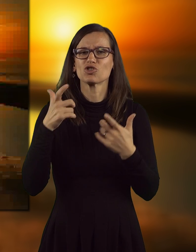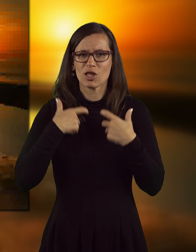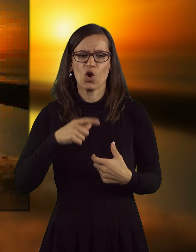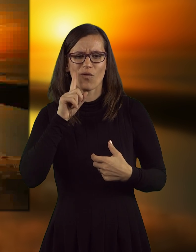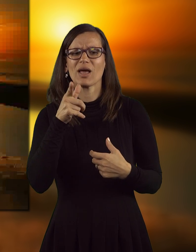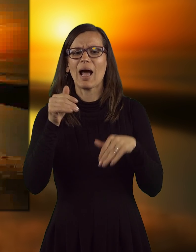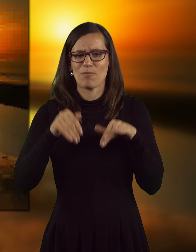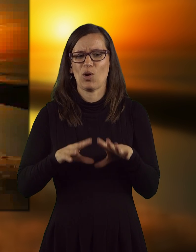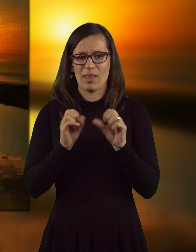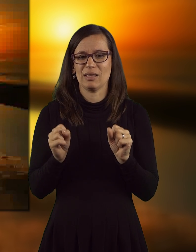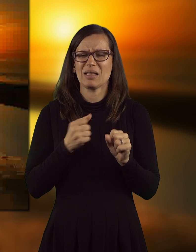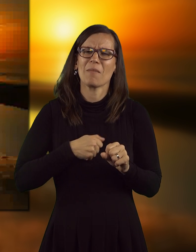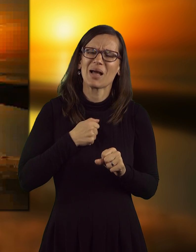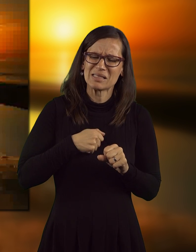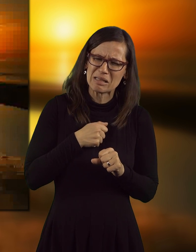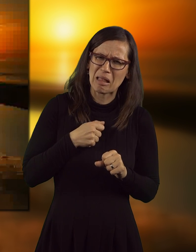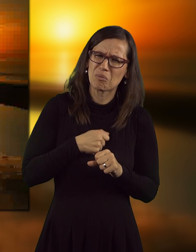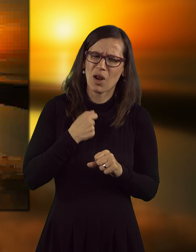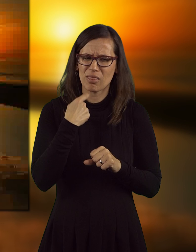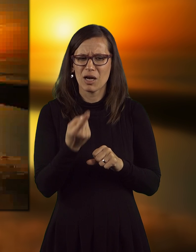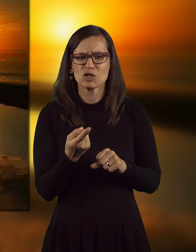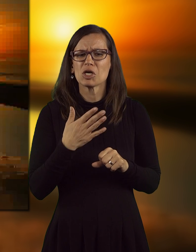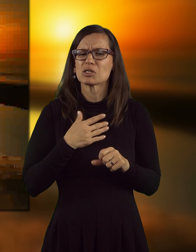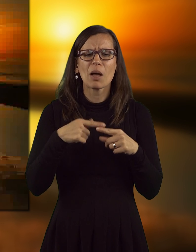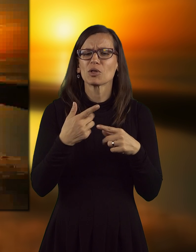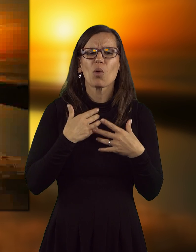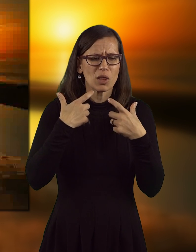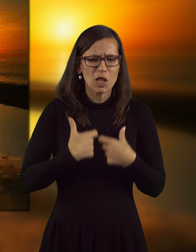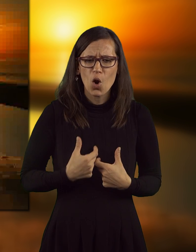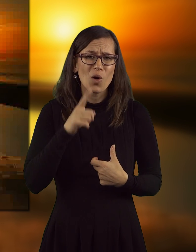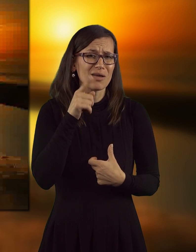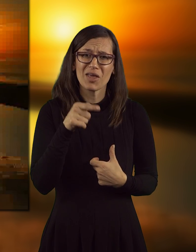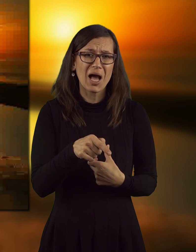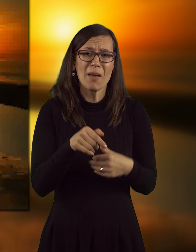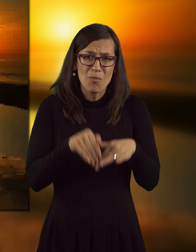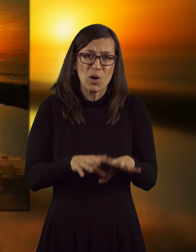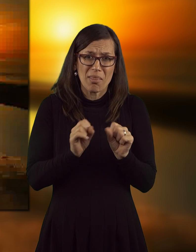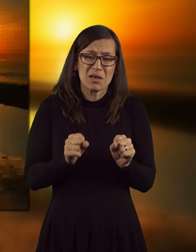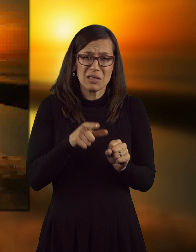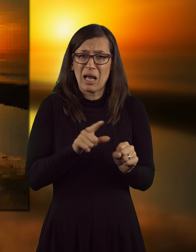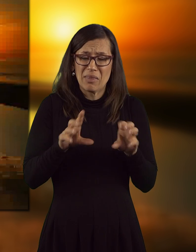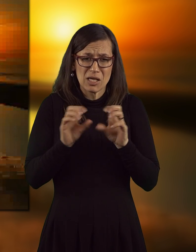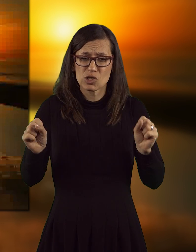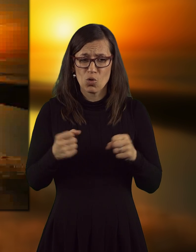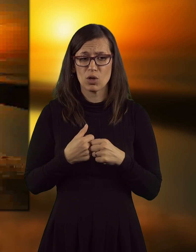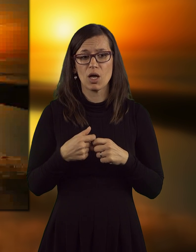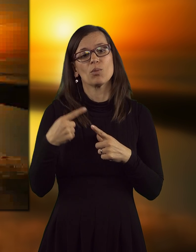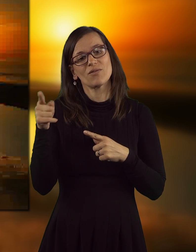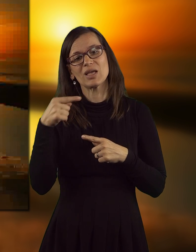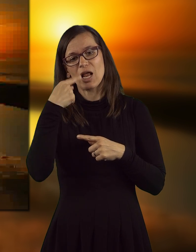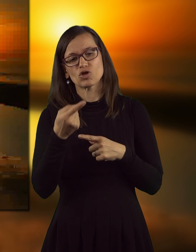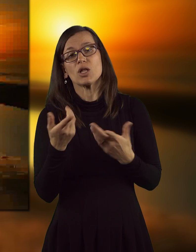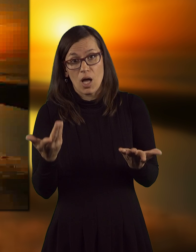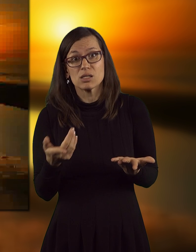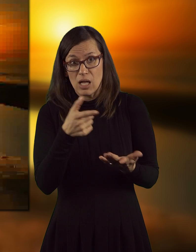body knows what to do, and then your patient who is sick says, then why doesn't my body, who knows what to do it? And then you